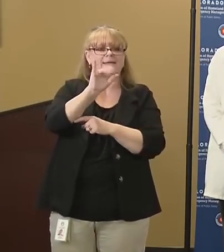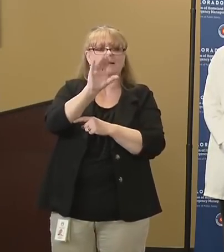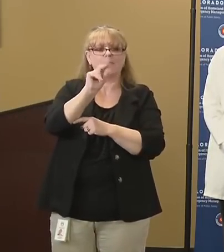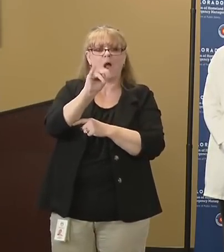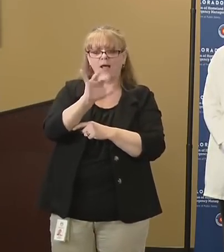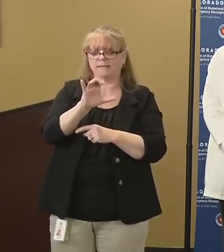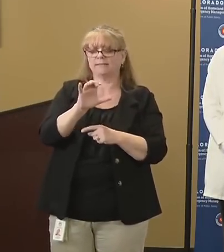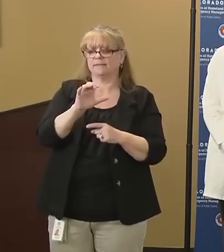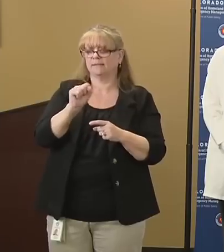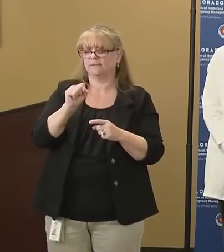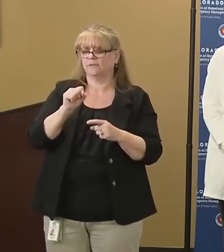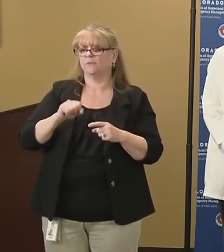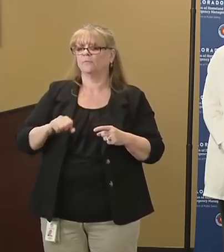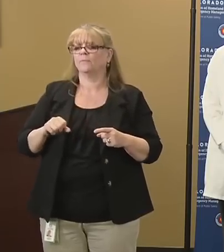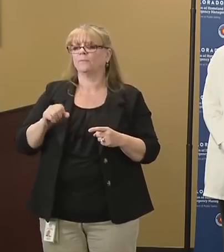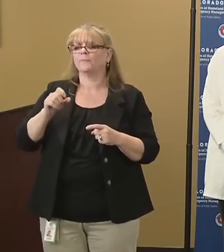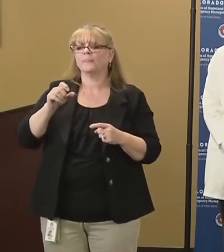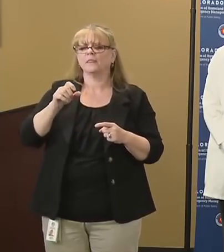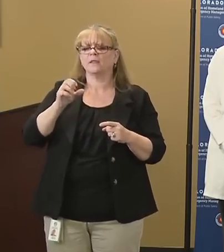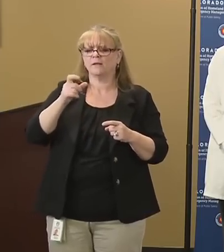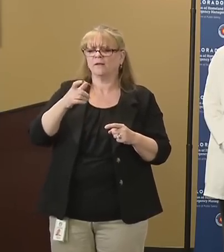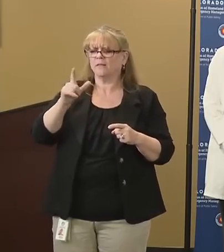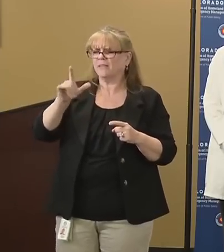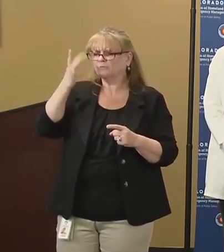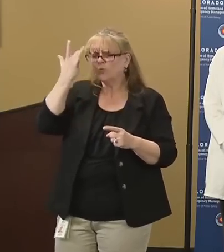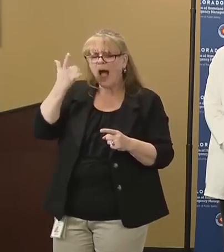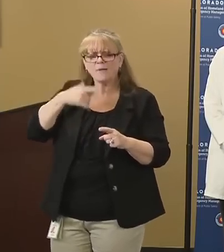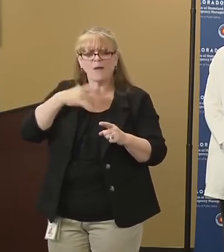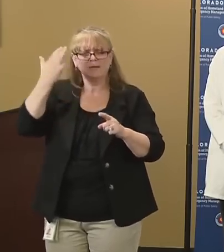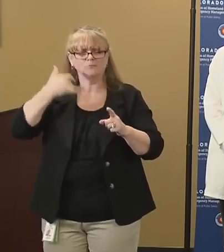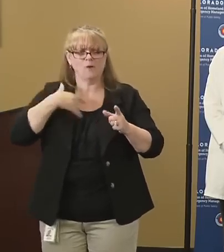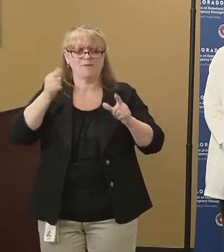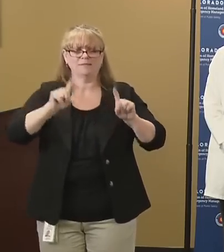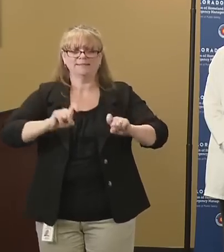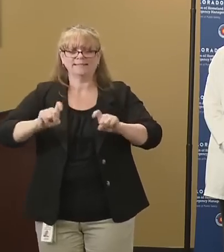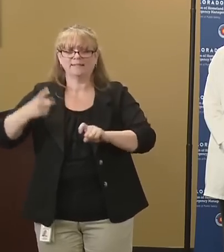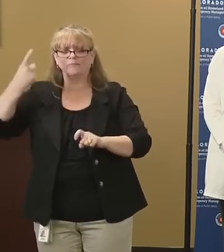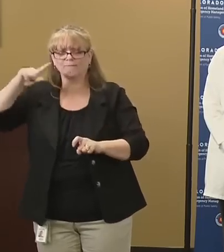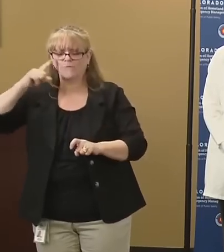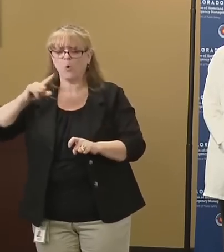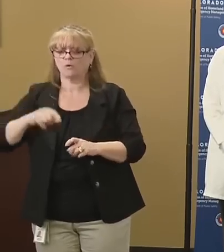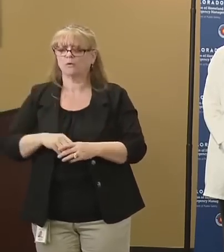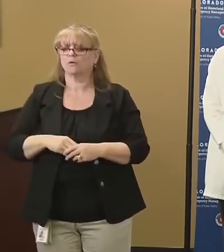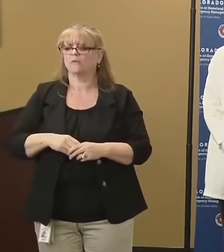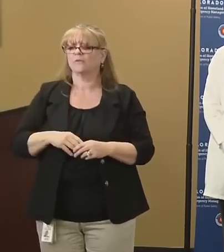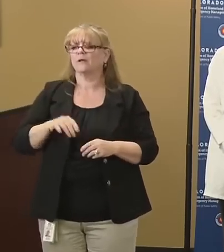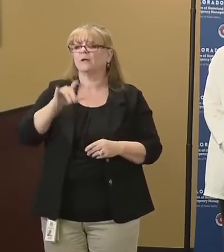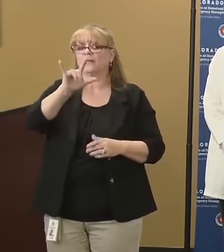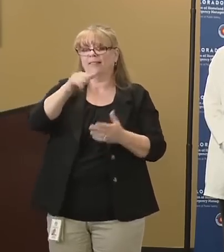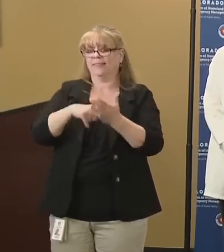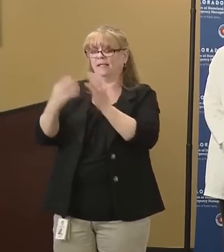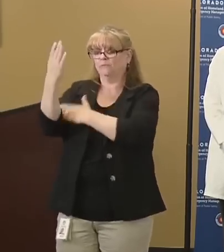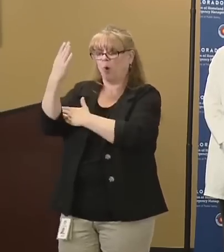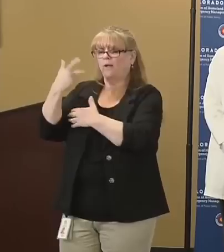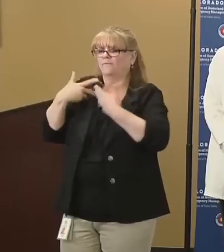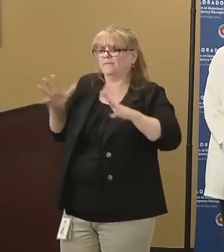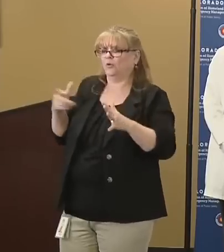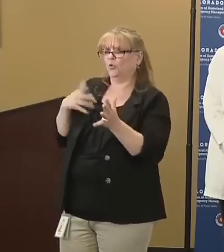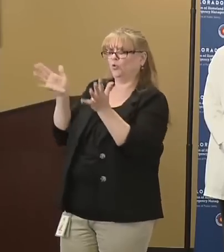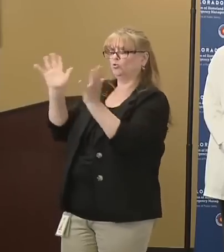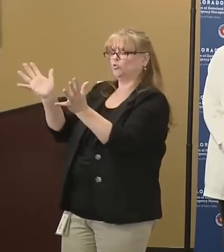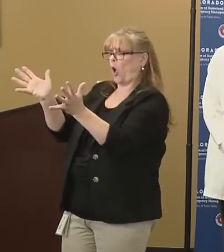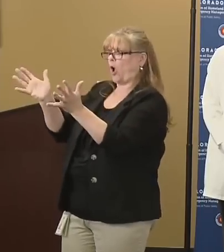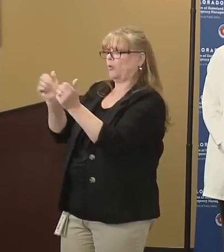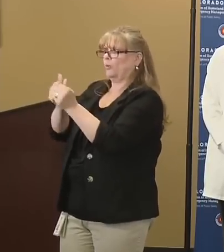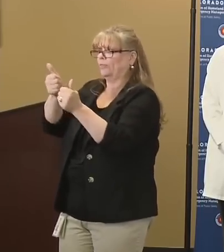these testing technologies have a role. Just this morning I was on the phone with the United Healthcare CEO about the changing protocols for the swab tests and the